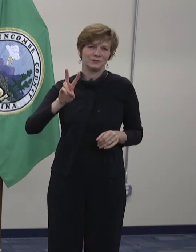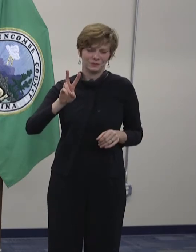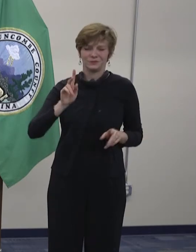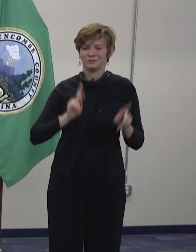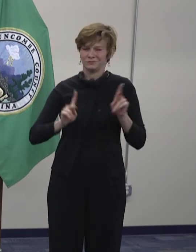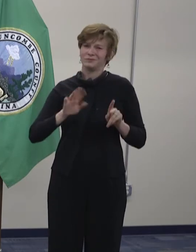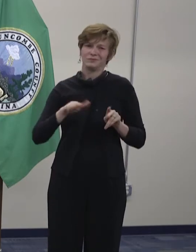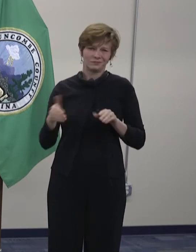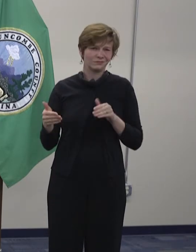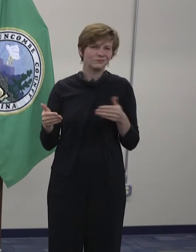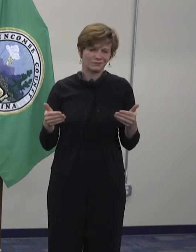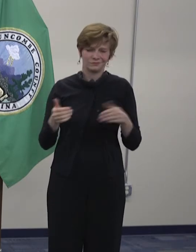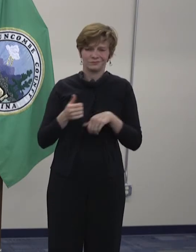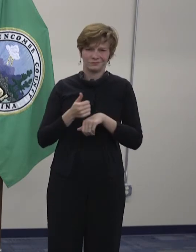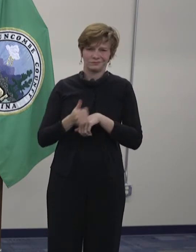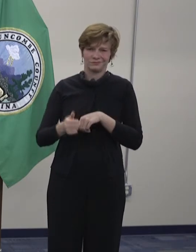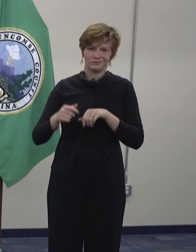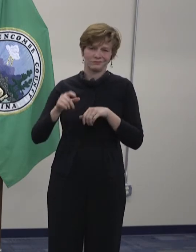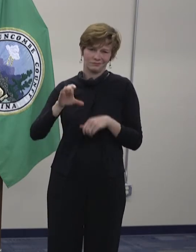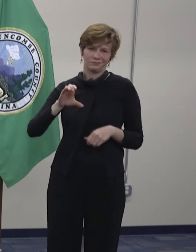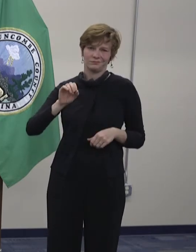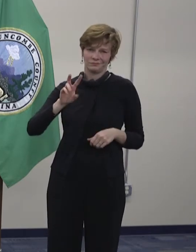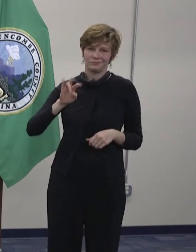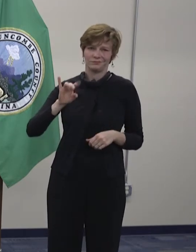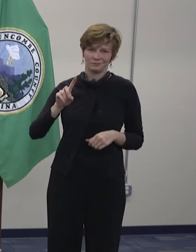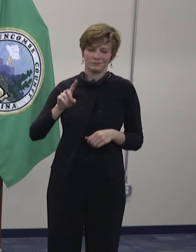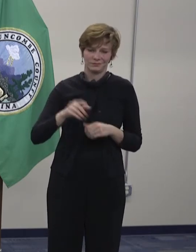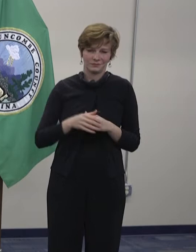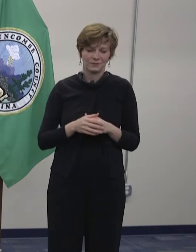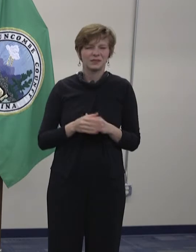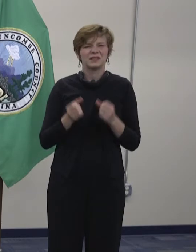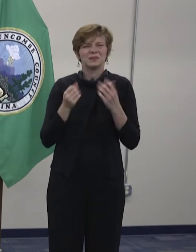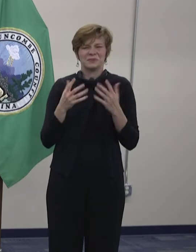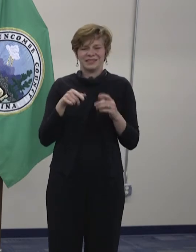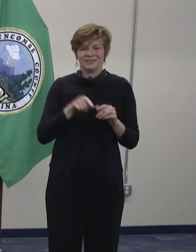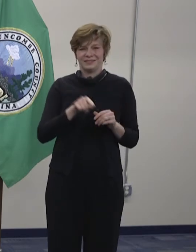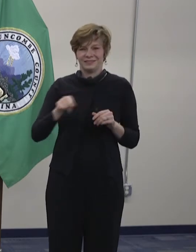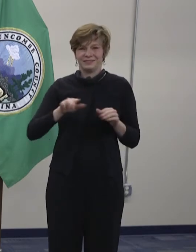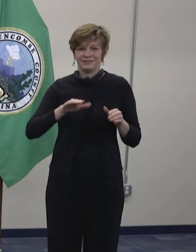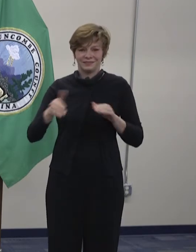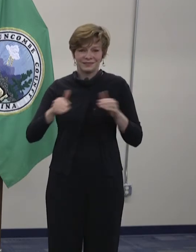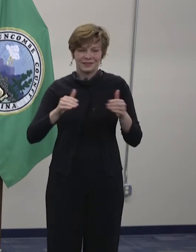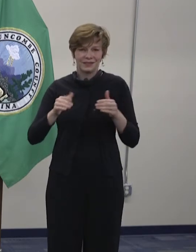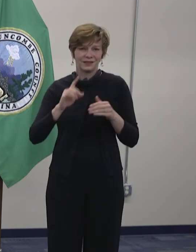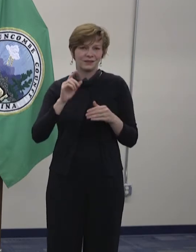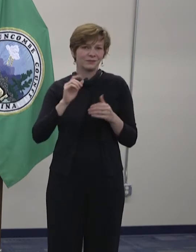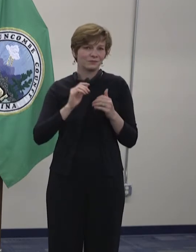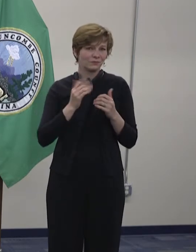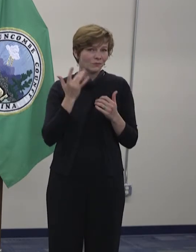deaths. The vast majority of these deaths are associated with long-term care facility outbreaks.